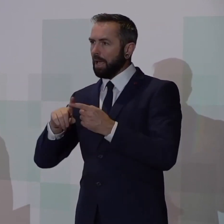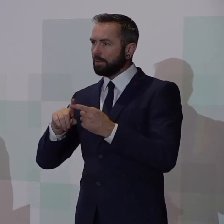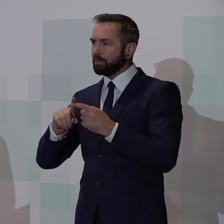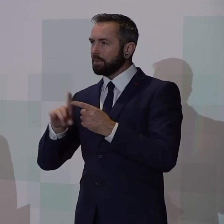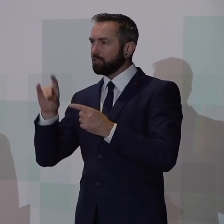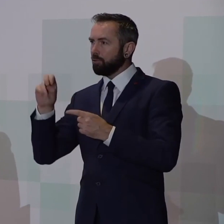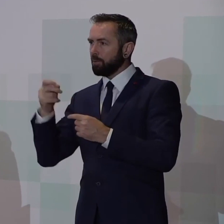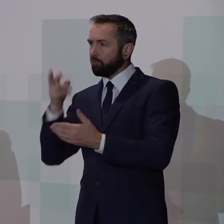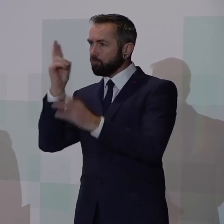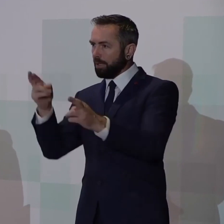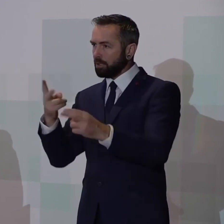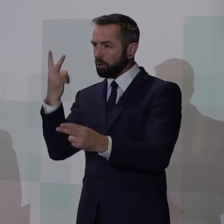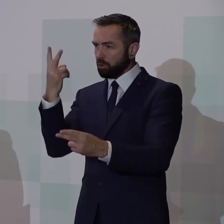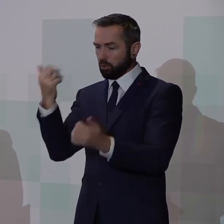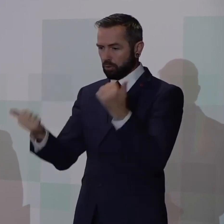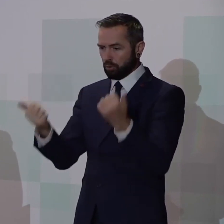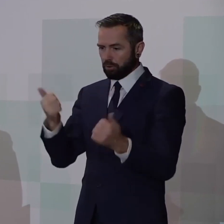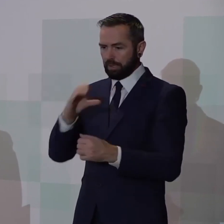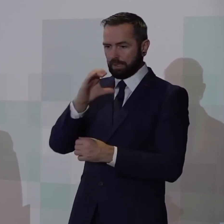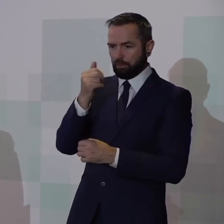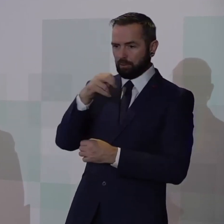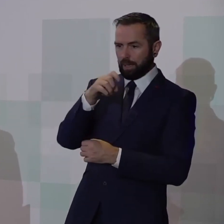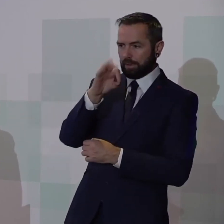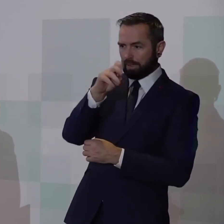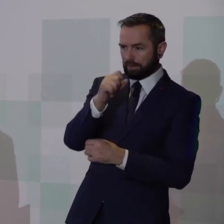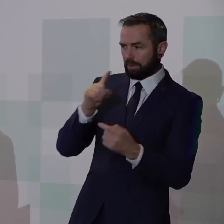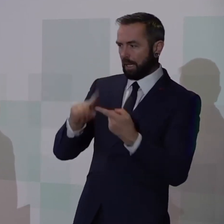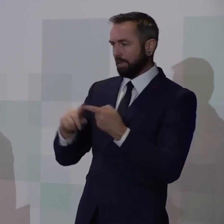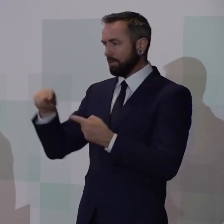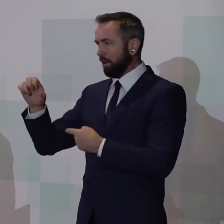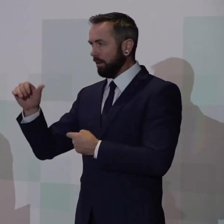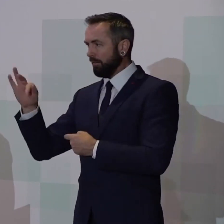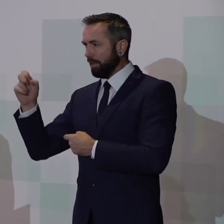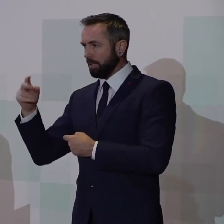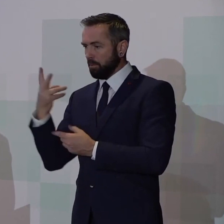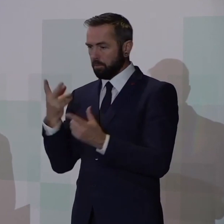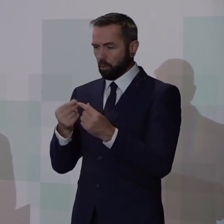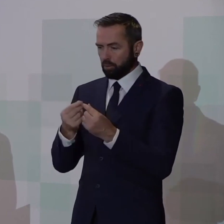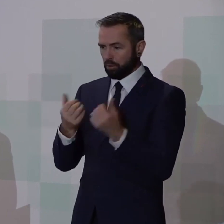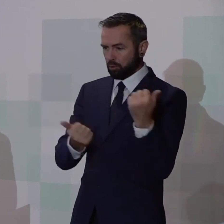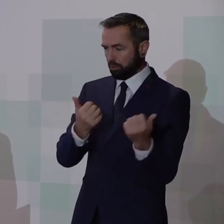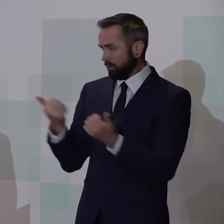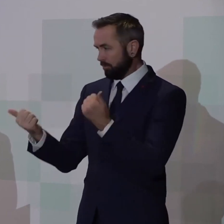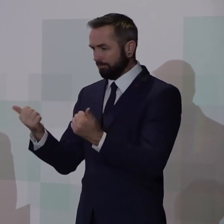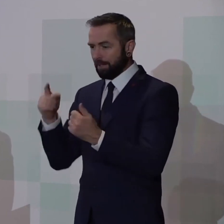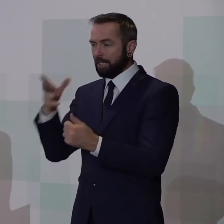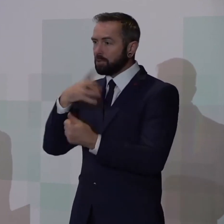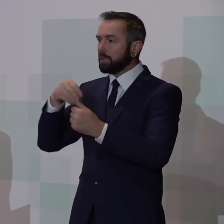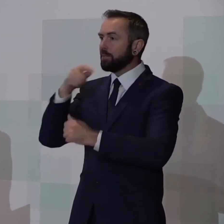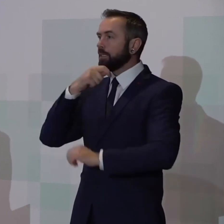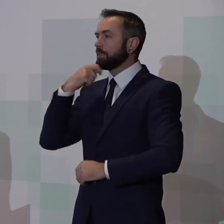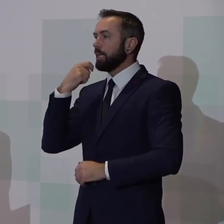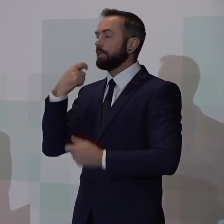judges, Judge Catherine McGuinness and Judge Niall Fennelly, they specifically said, well,